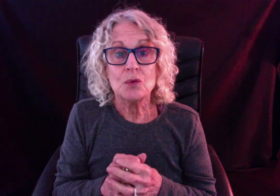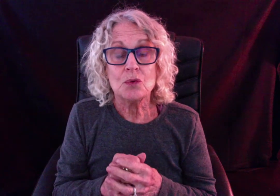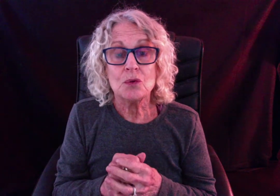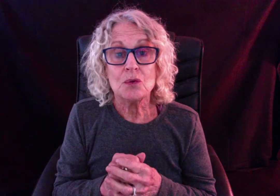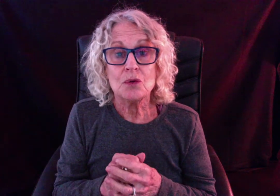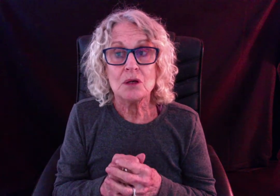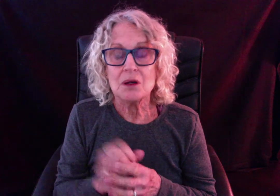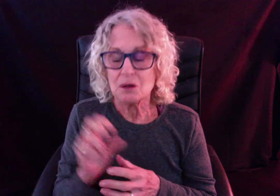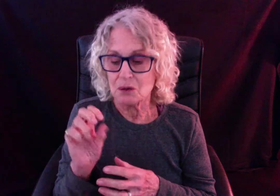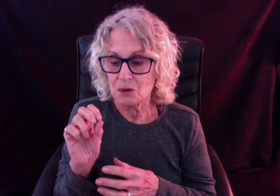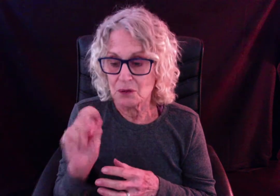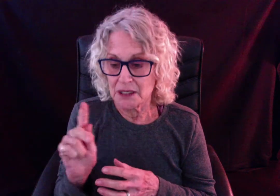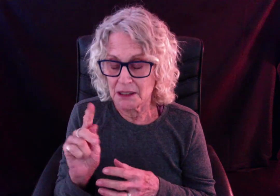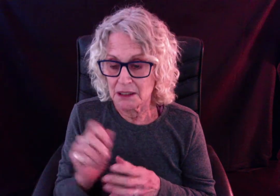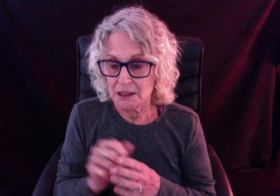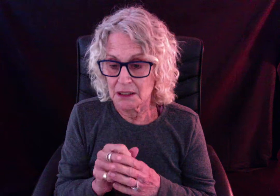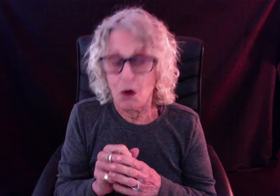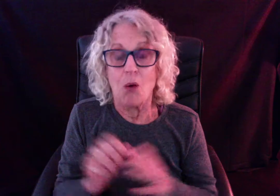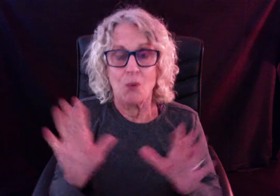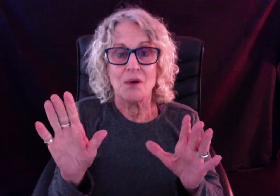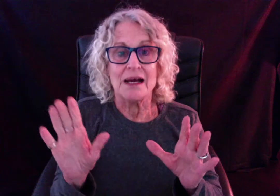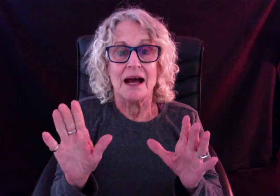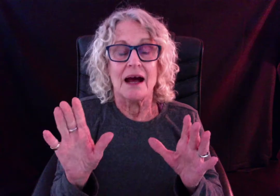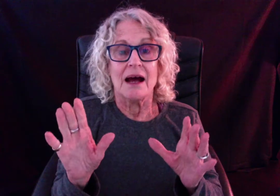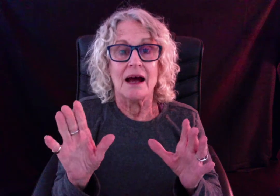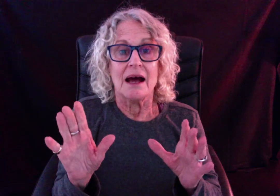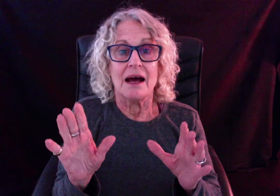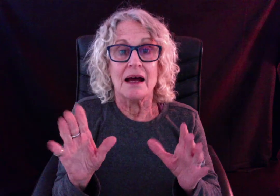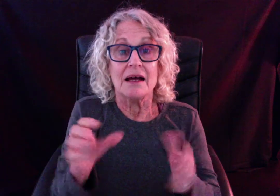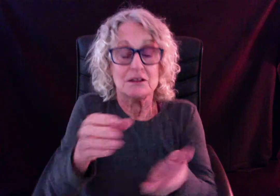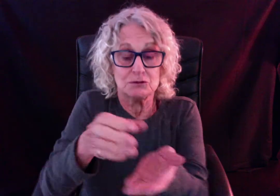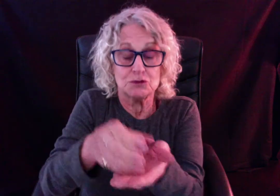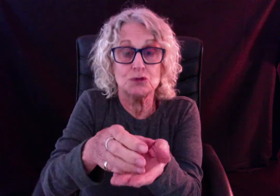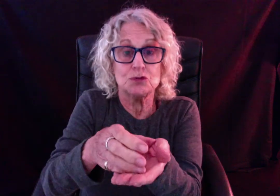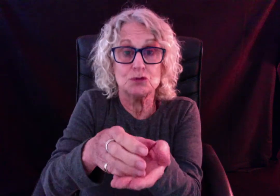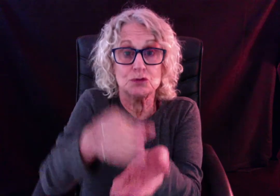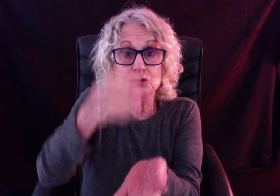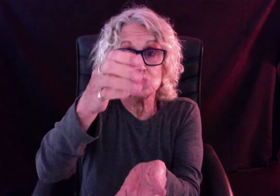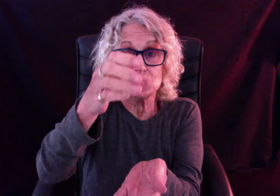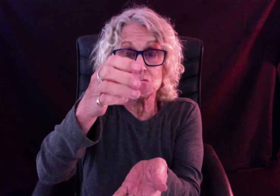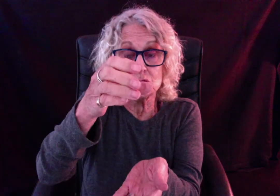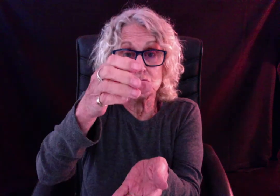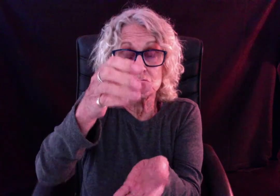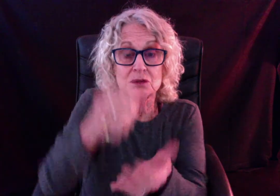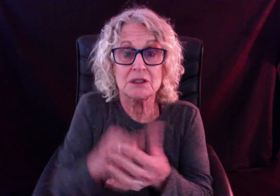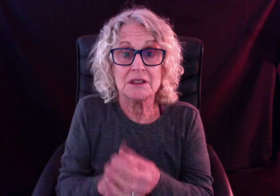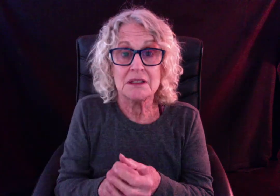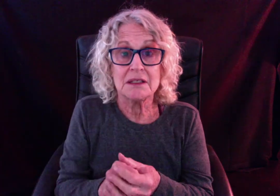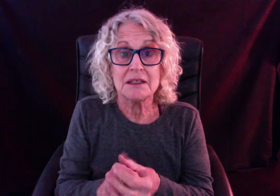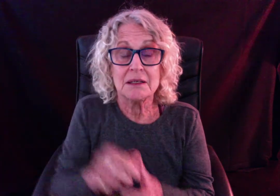okay, all right. So you get a jar of peanut